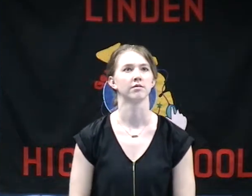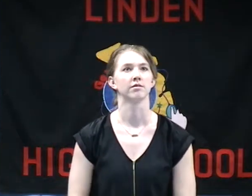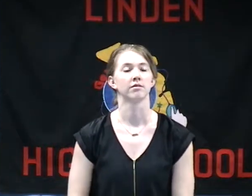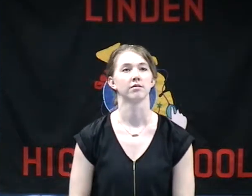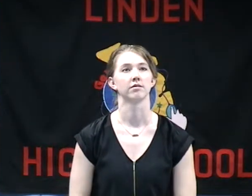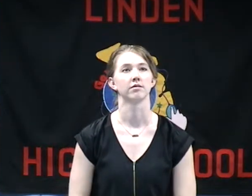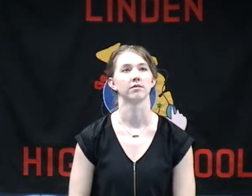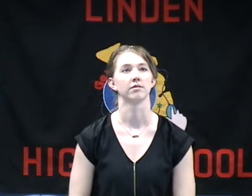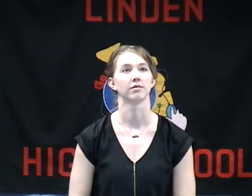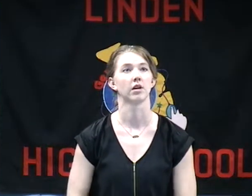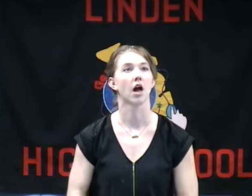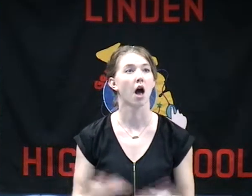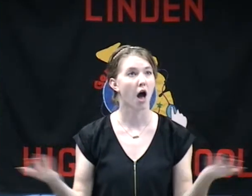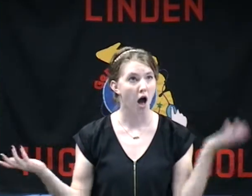So.